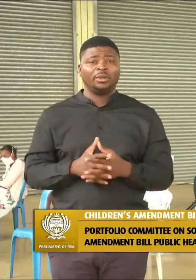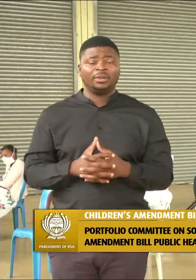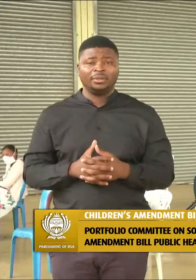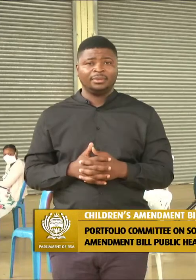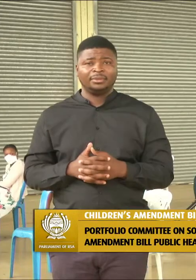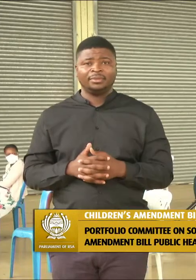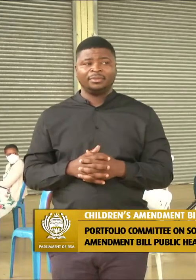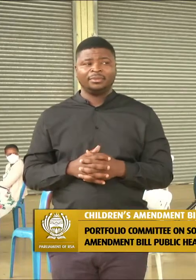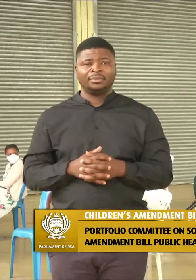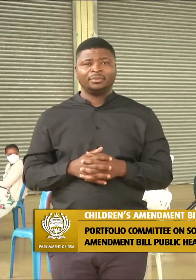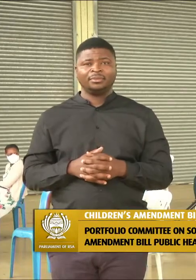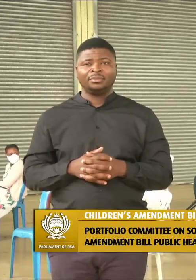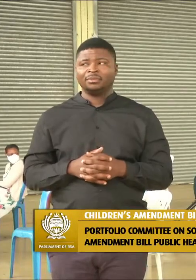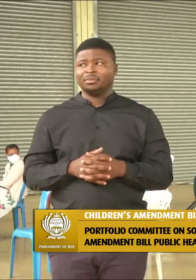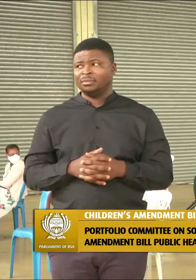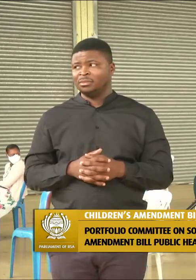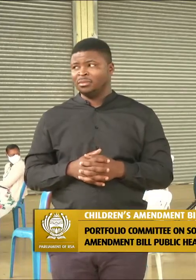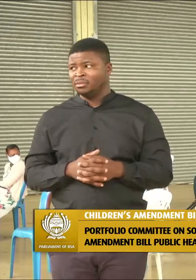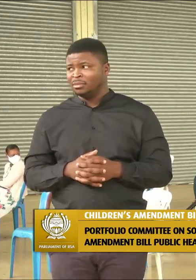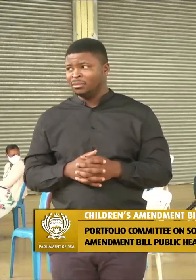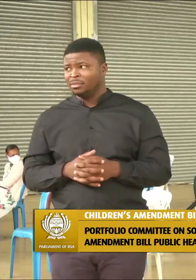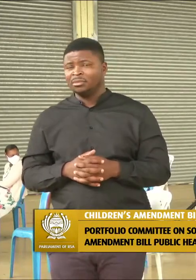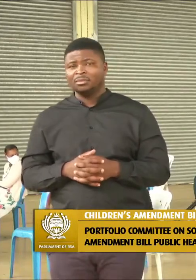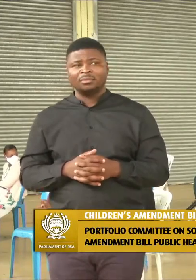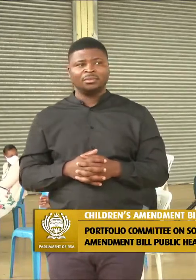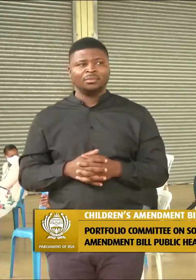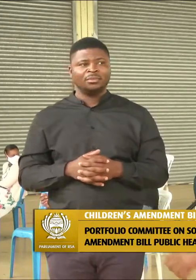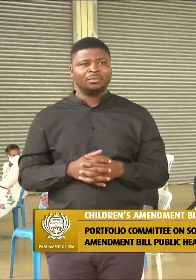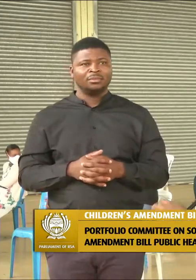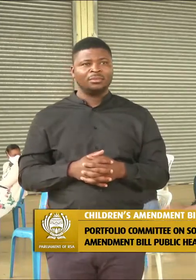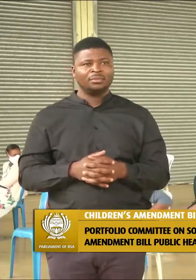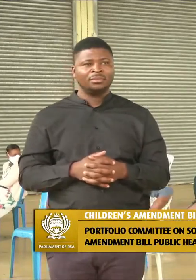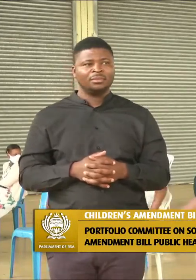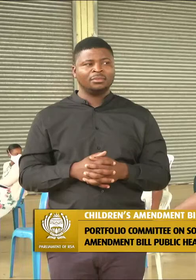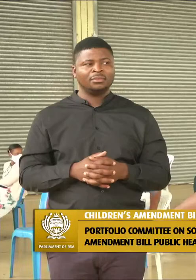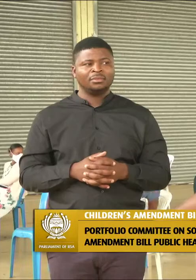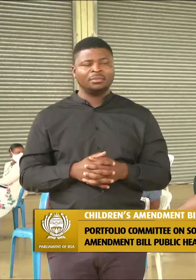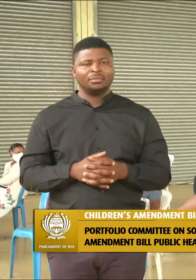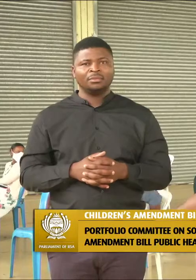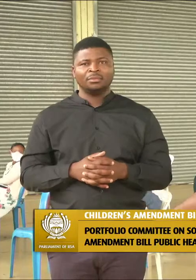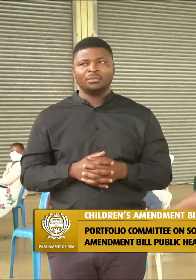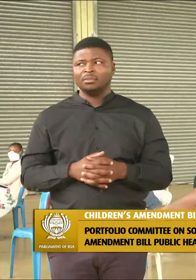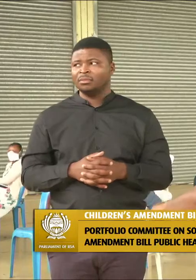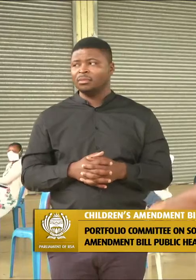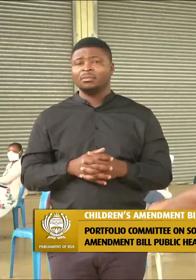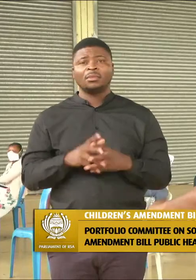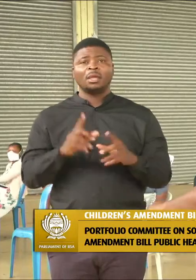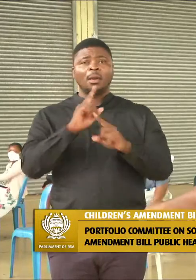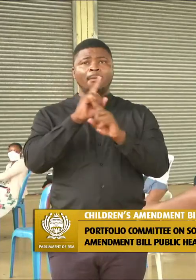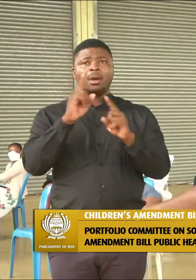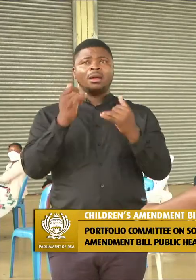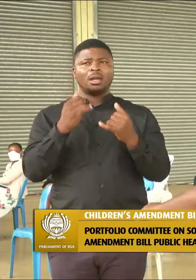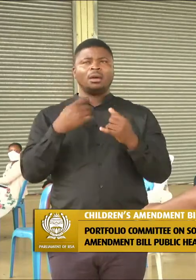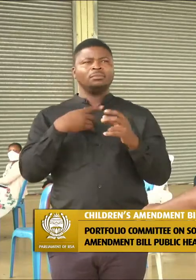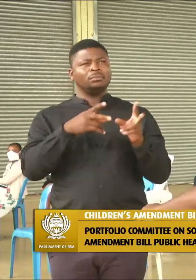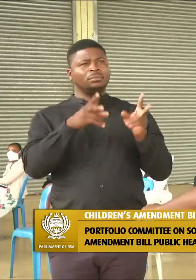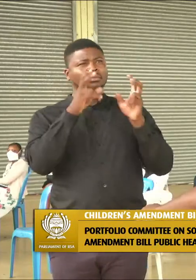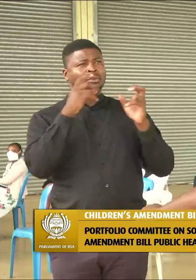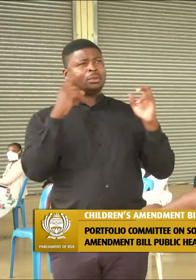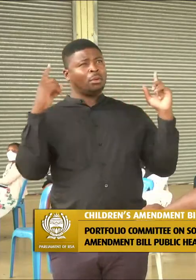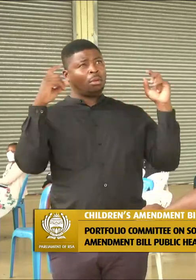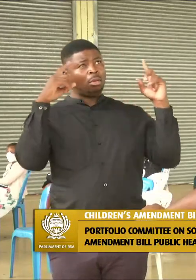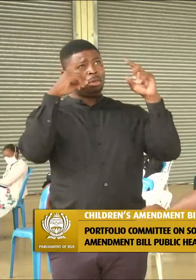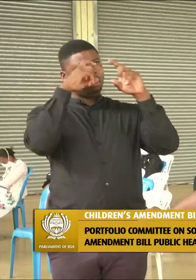It is Ndenze tough lachonda sangana emqondweni. It makes me to feel a bit confused. Andazi where